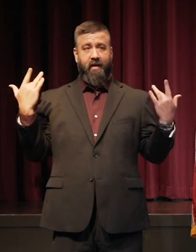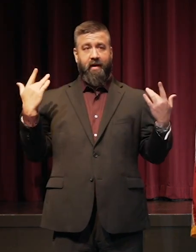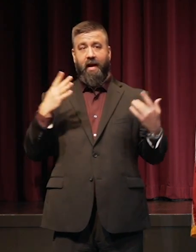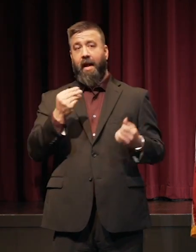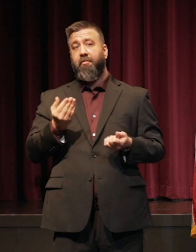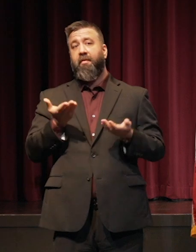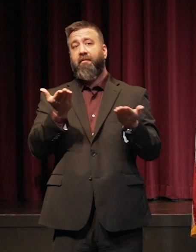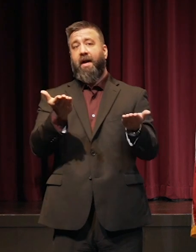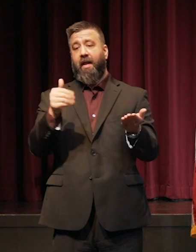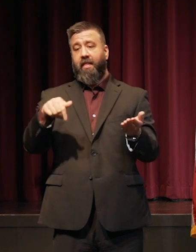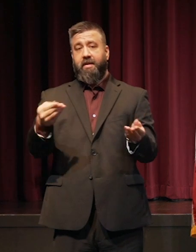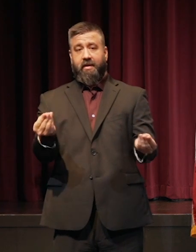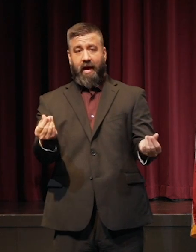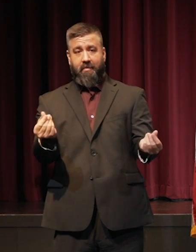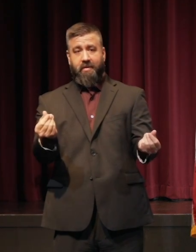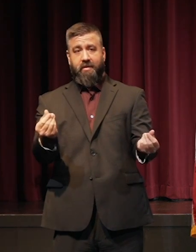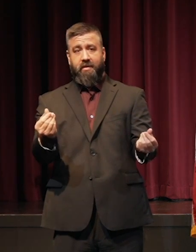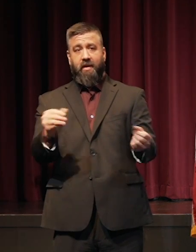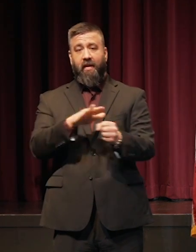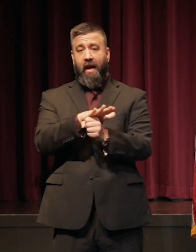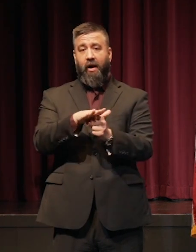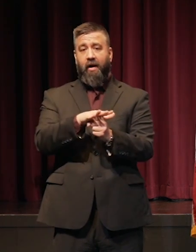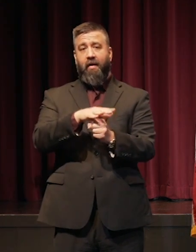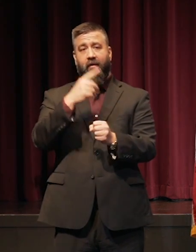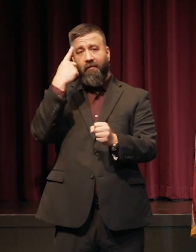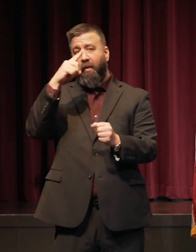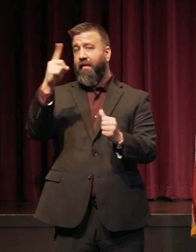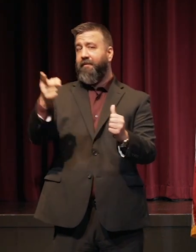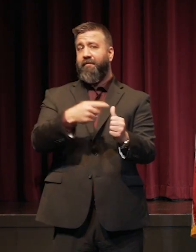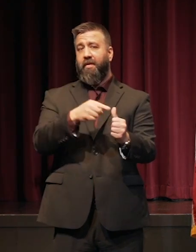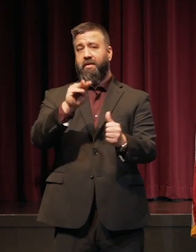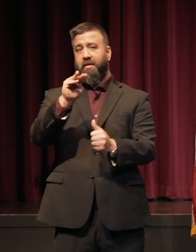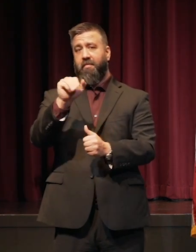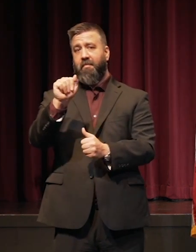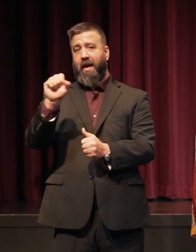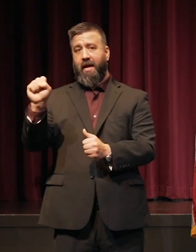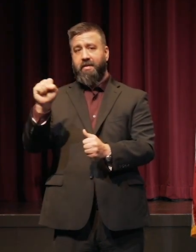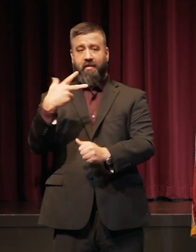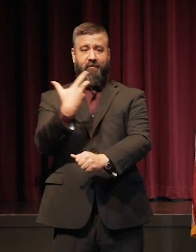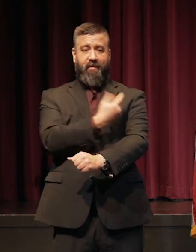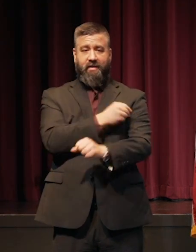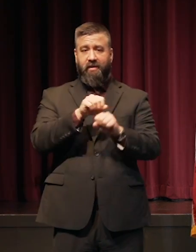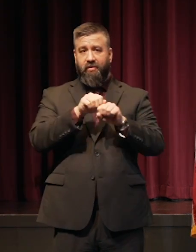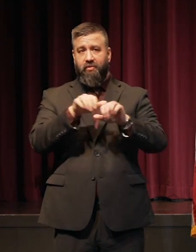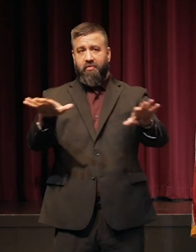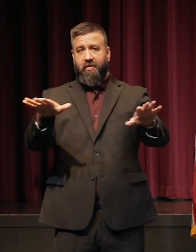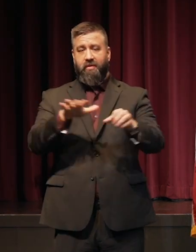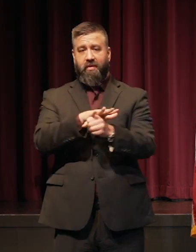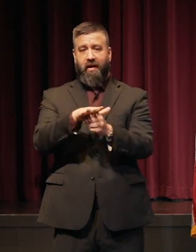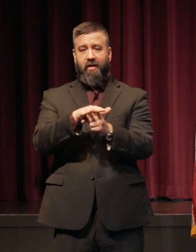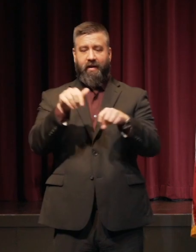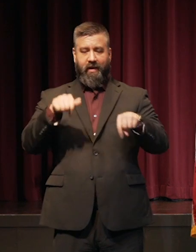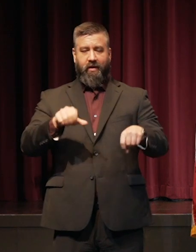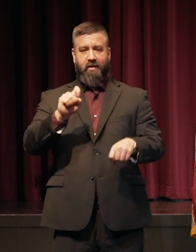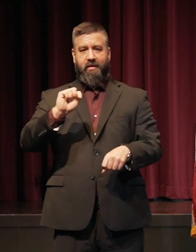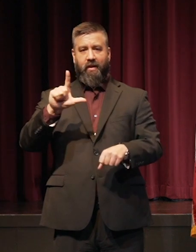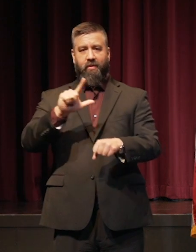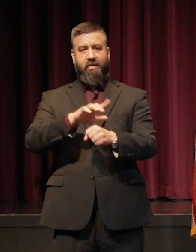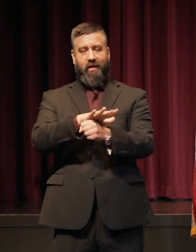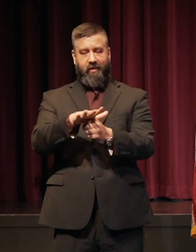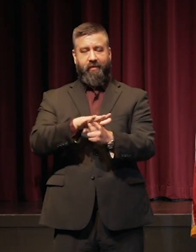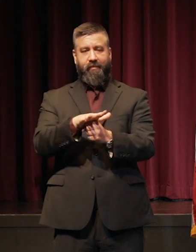the location for the first mass vaccine distribution site in St. Louis